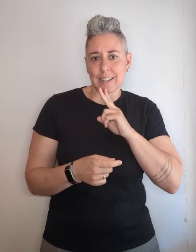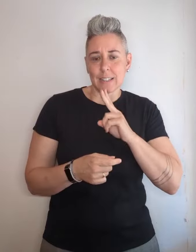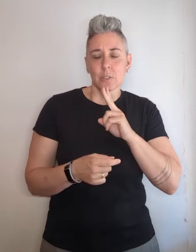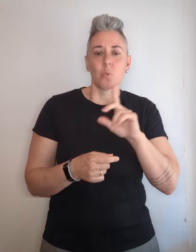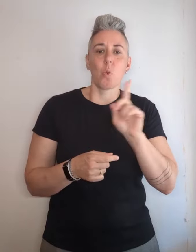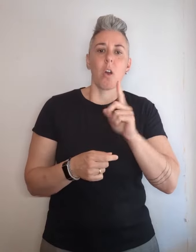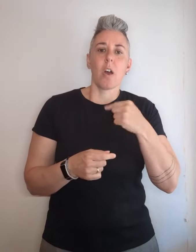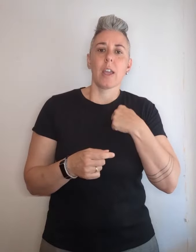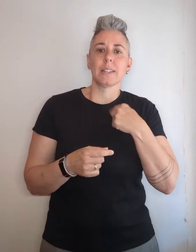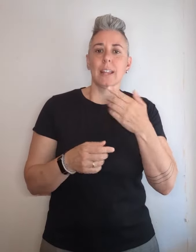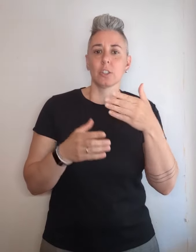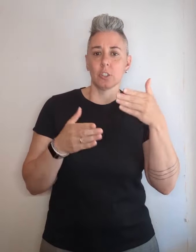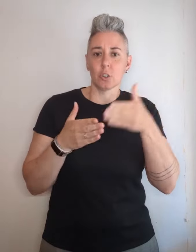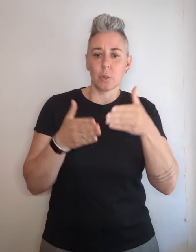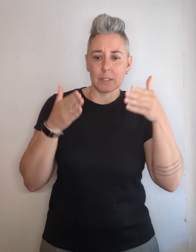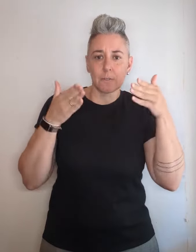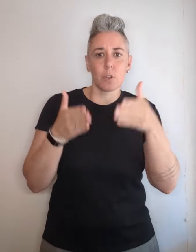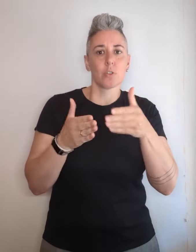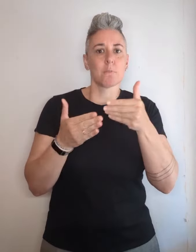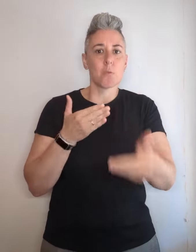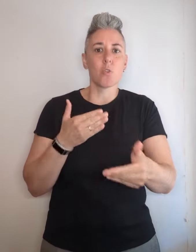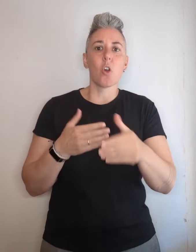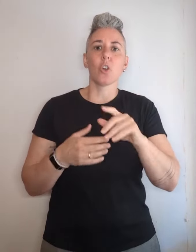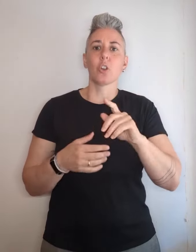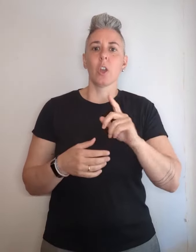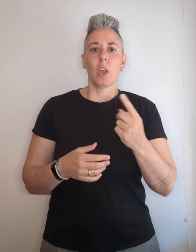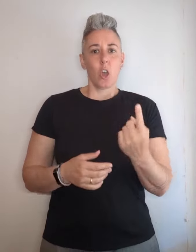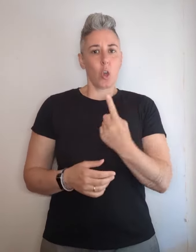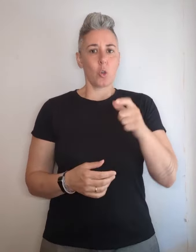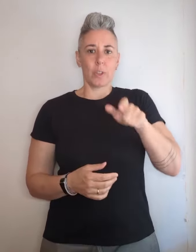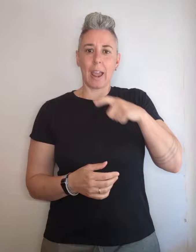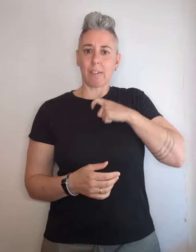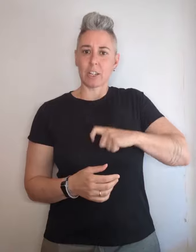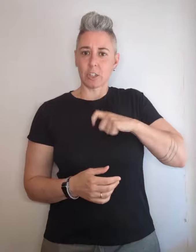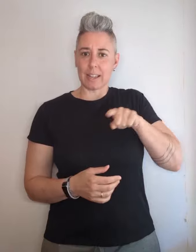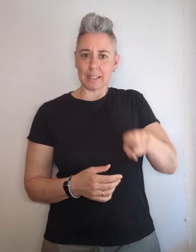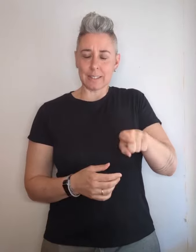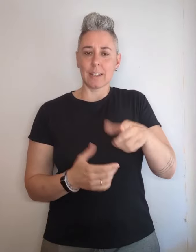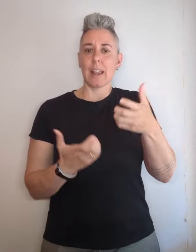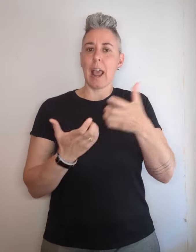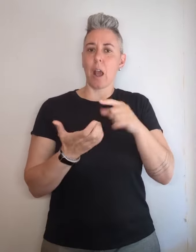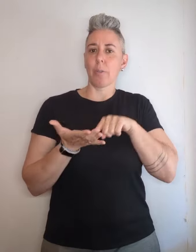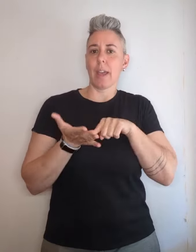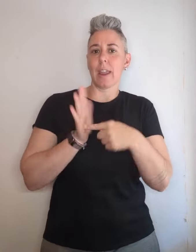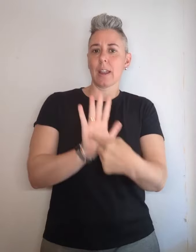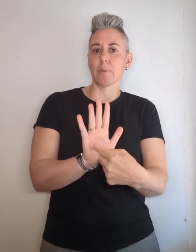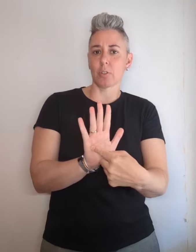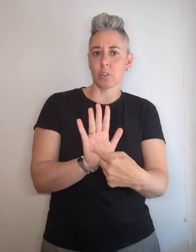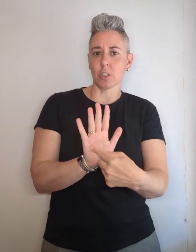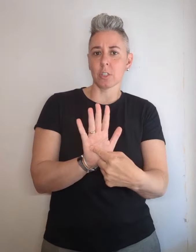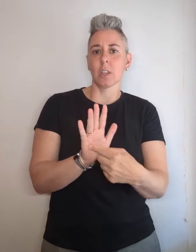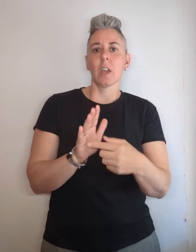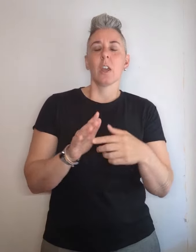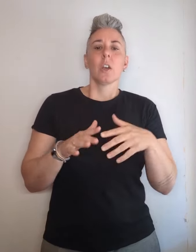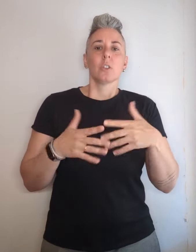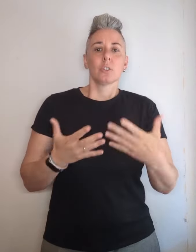accents, what I tend to do is focus more on who the character is and how they come across. So